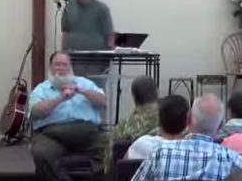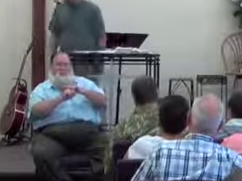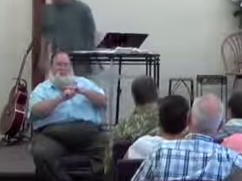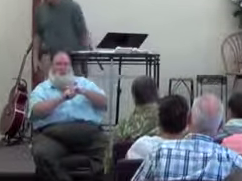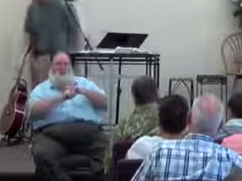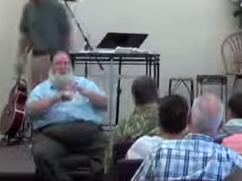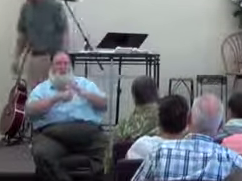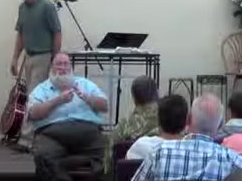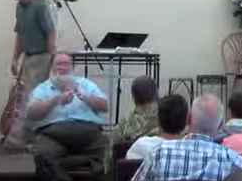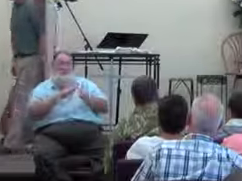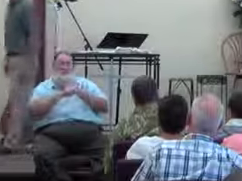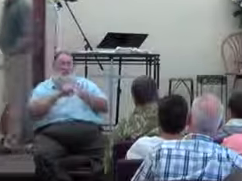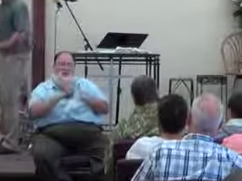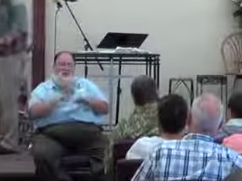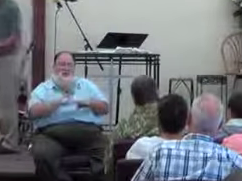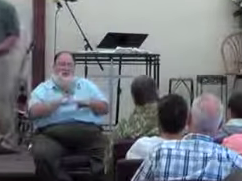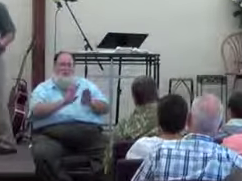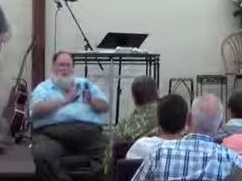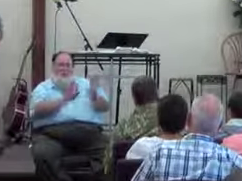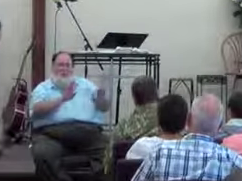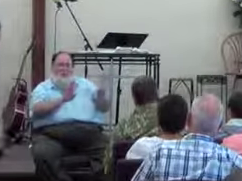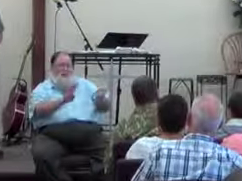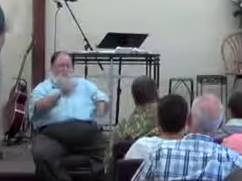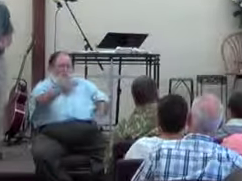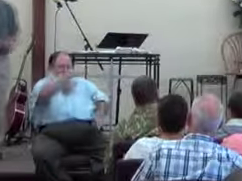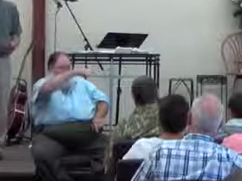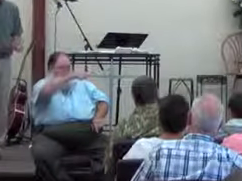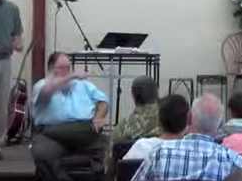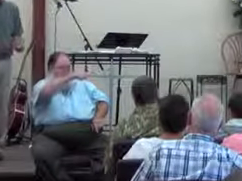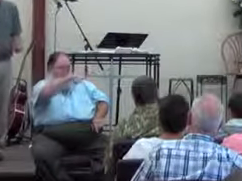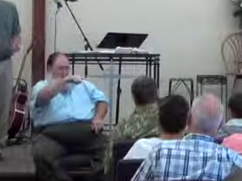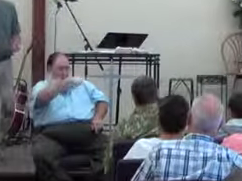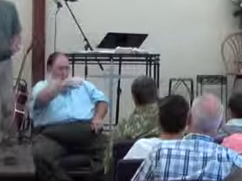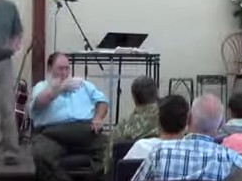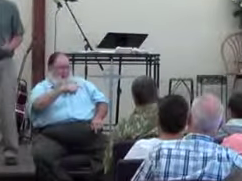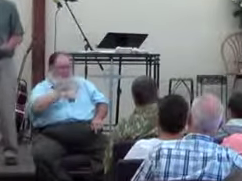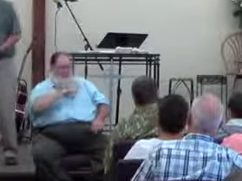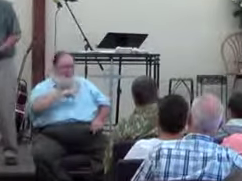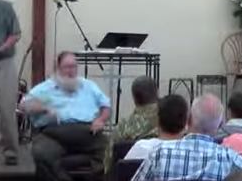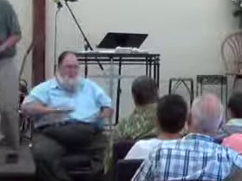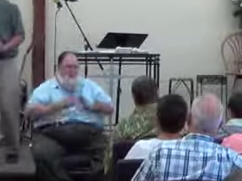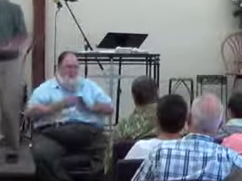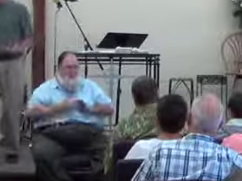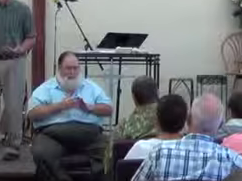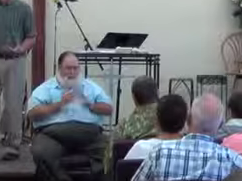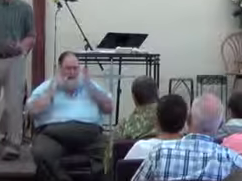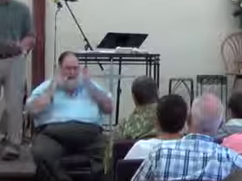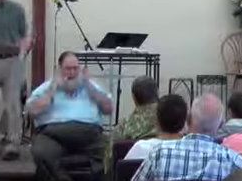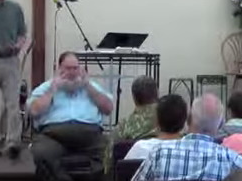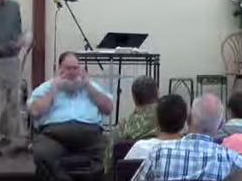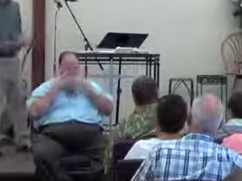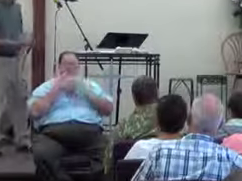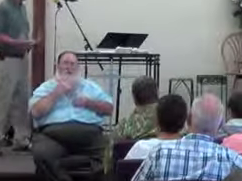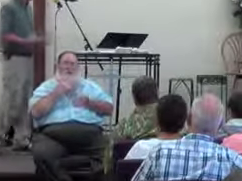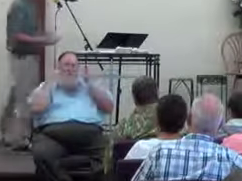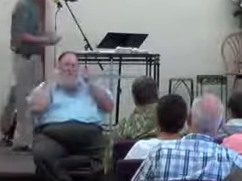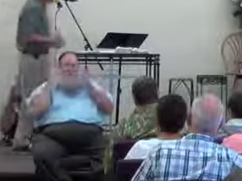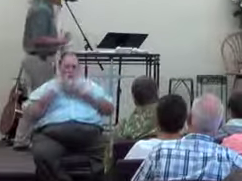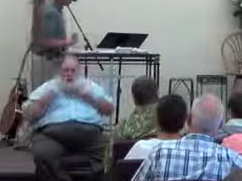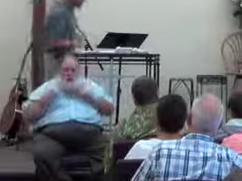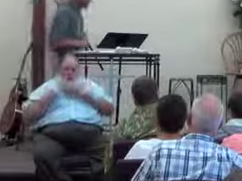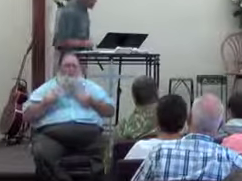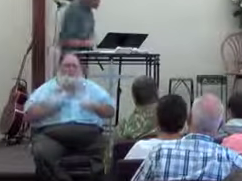And it says that the king turned pale, his countenance changed. His knees started knocking, it said. And it says, you know,